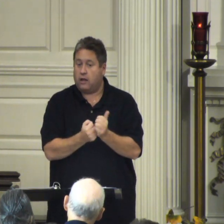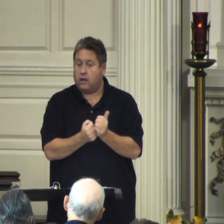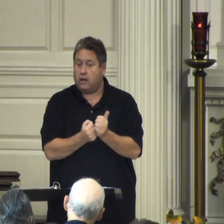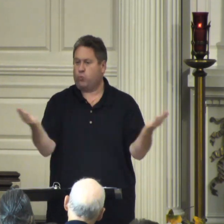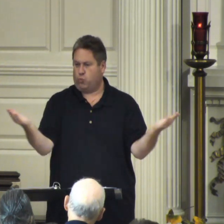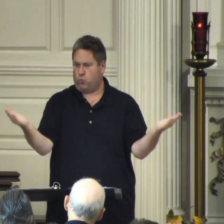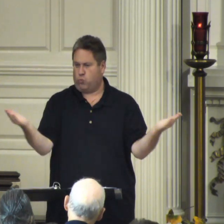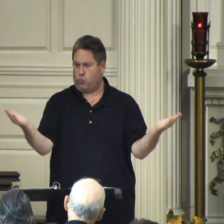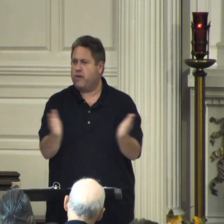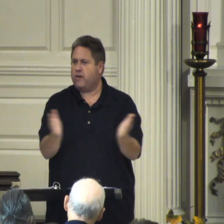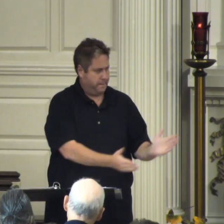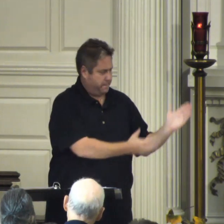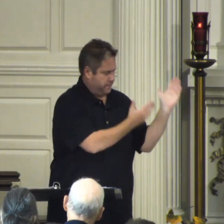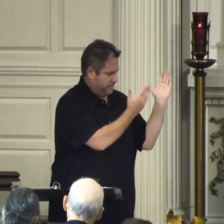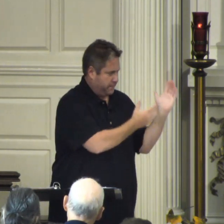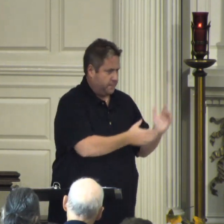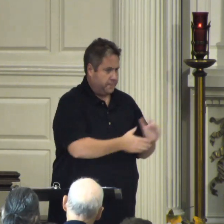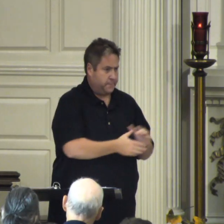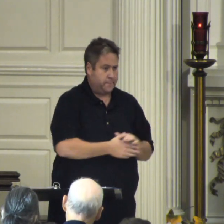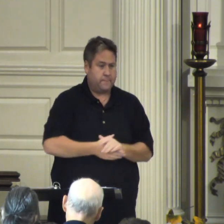We pray to the Lord.